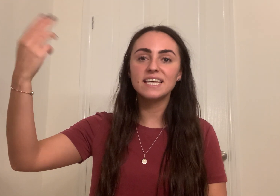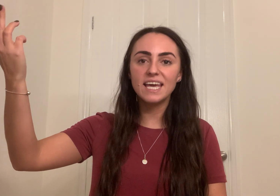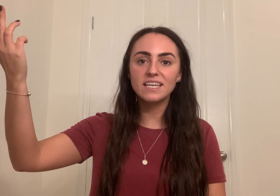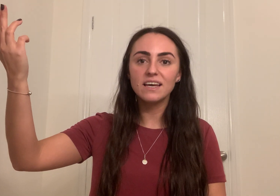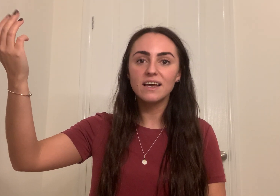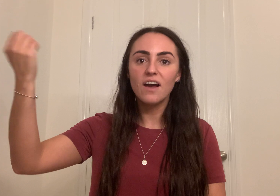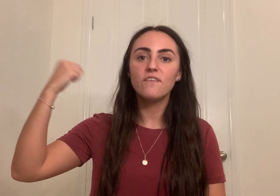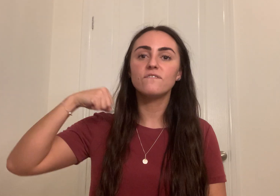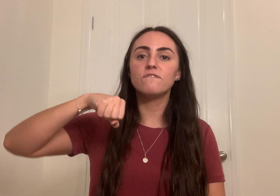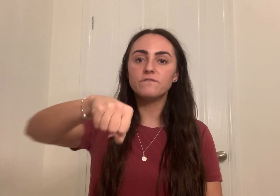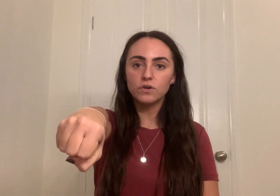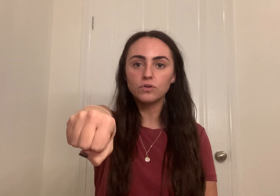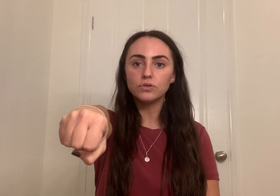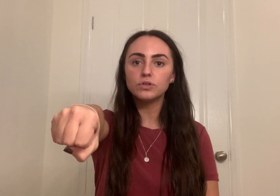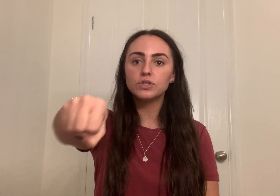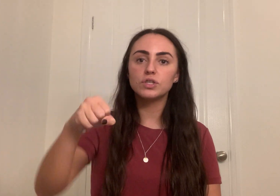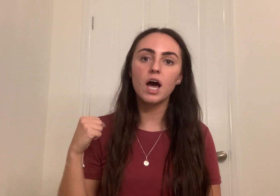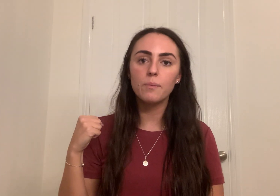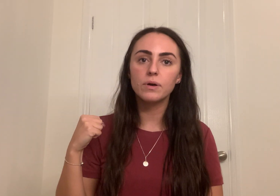started, full stop.